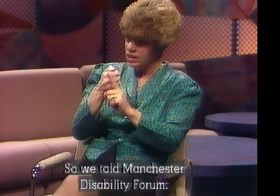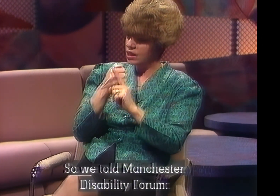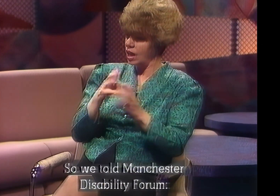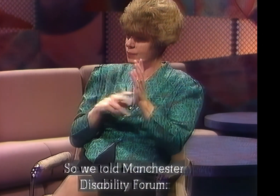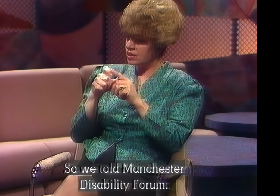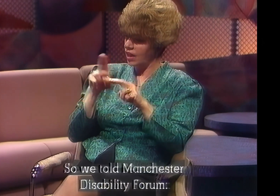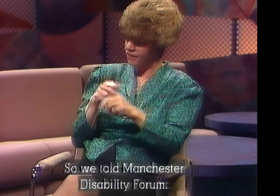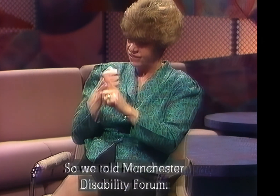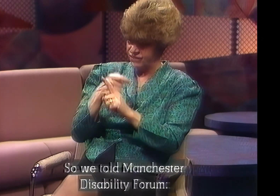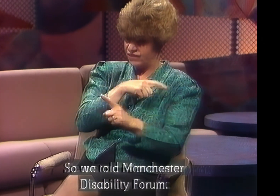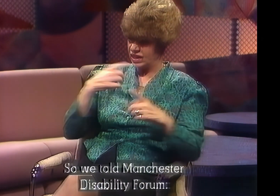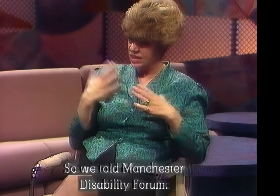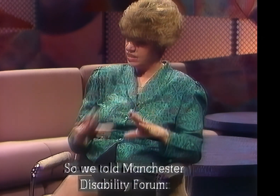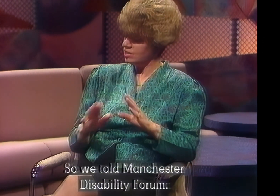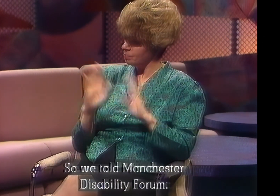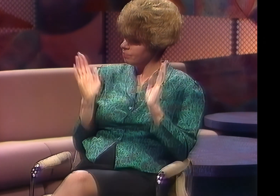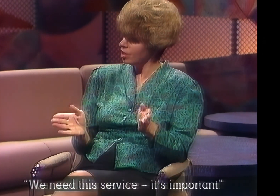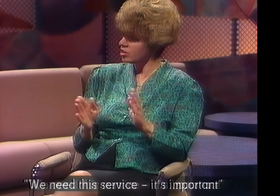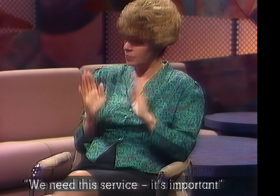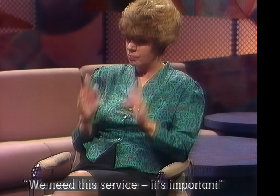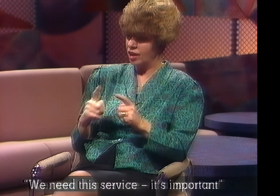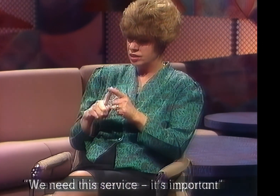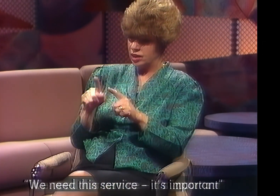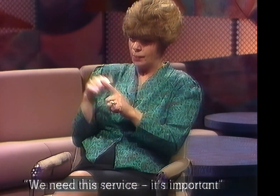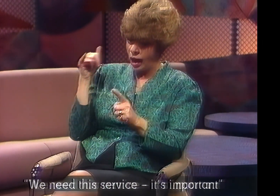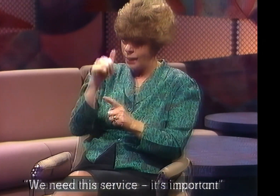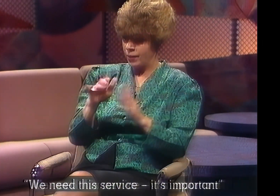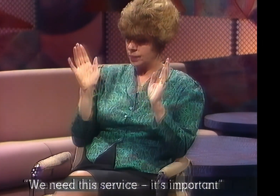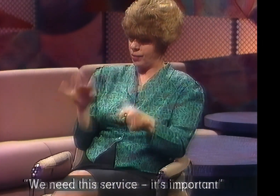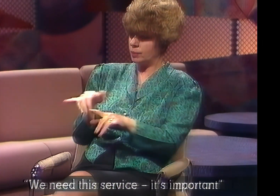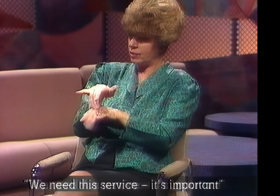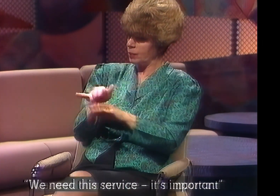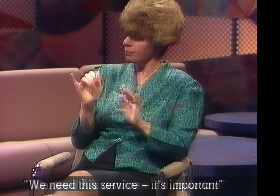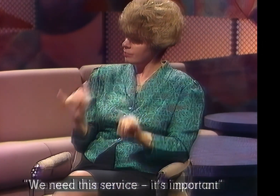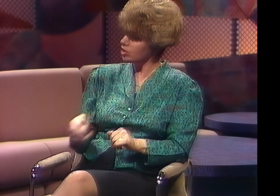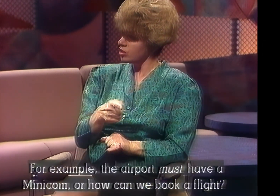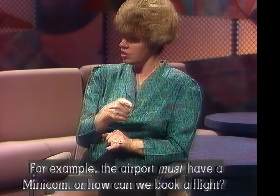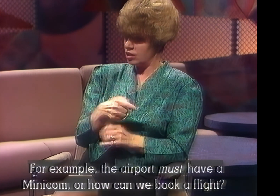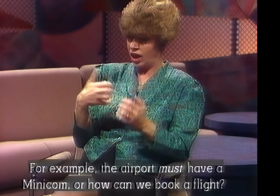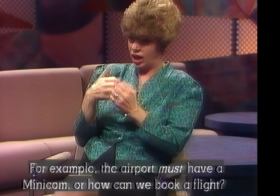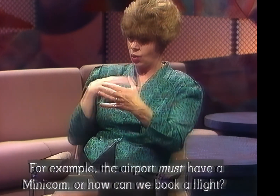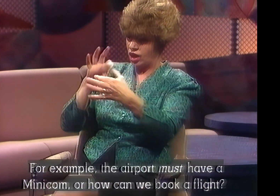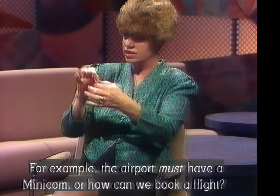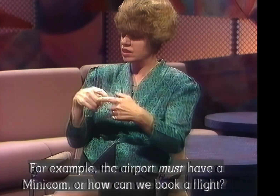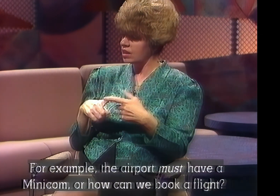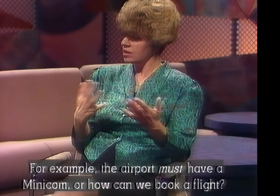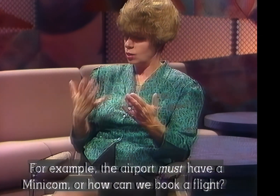on the Manchester Disability Forum and told them we need this service, it's important. For example, the airport must have a